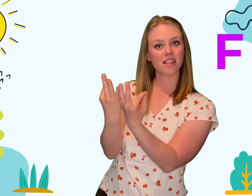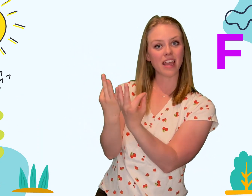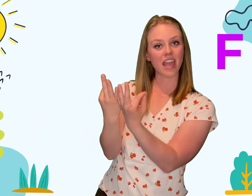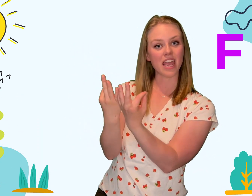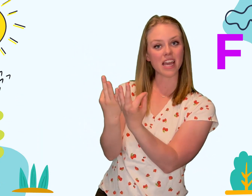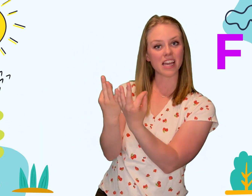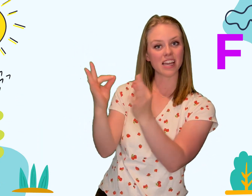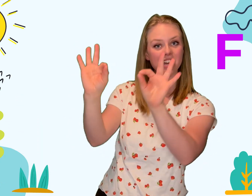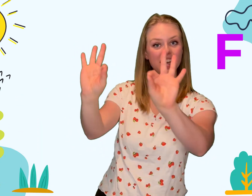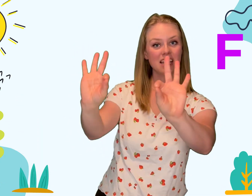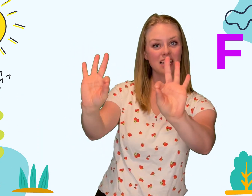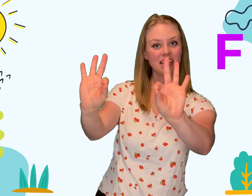Family.